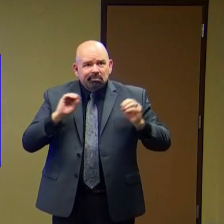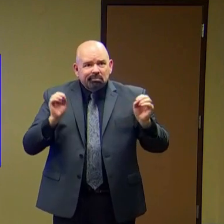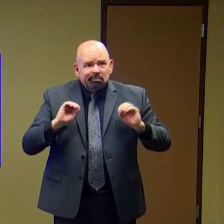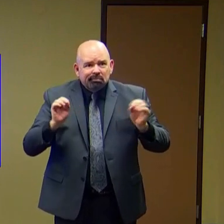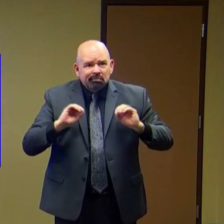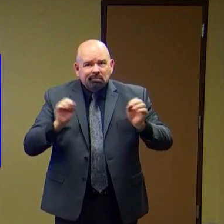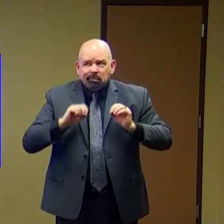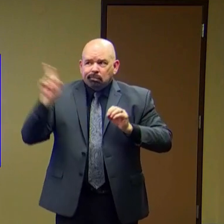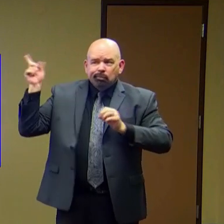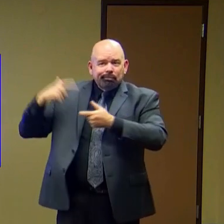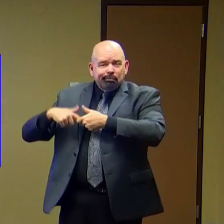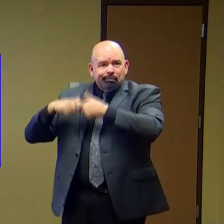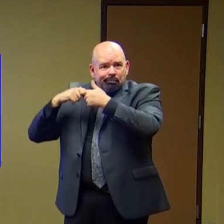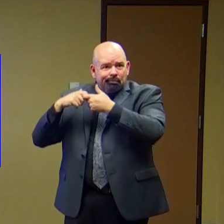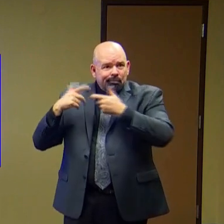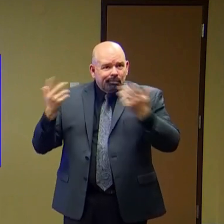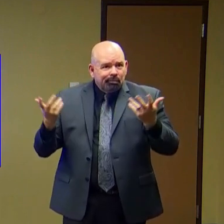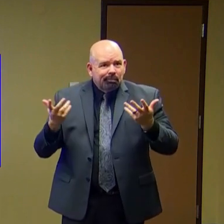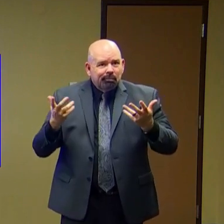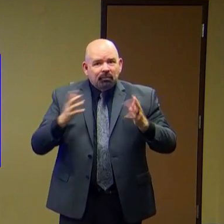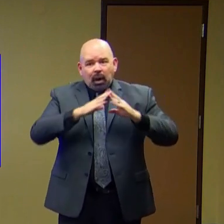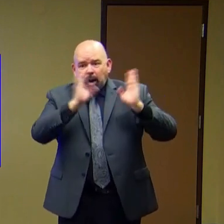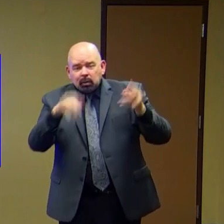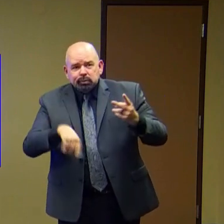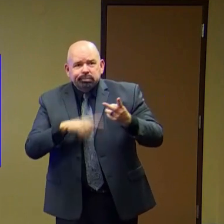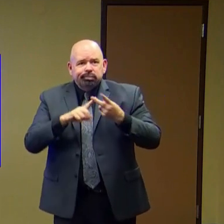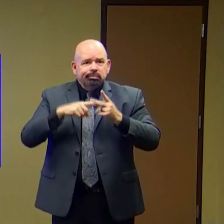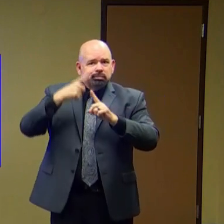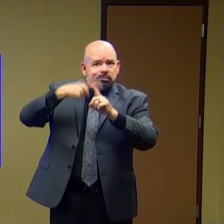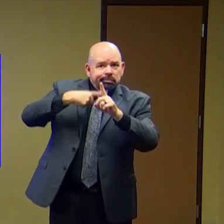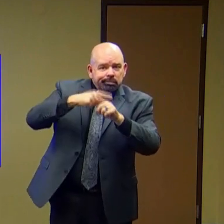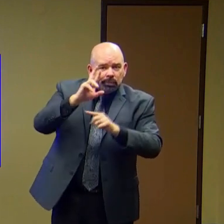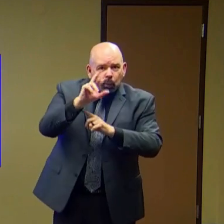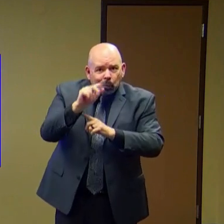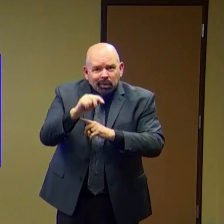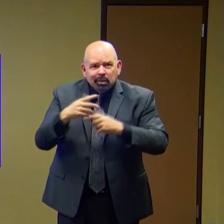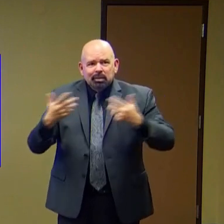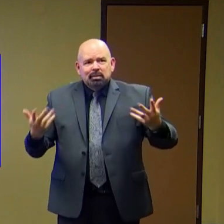all hoped for housing relief. However,